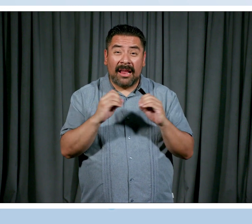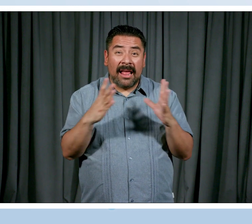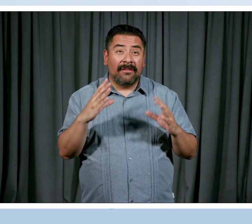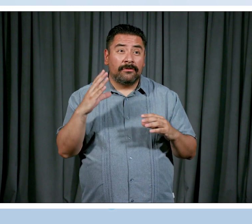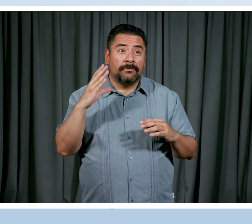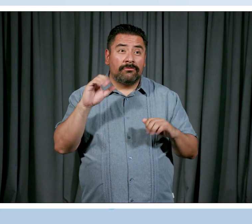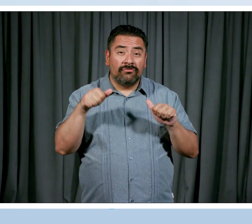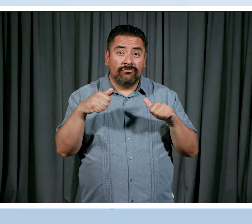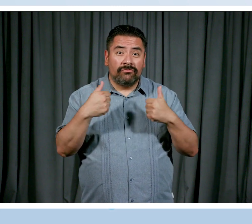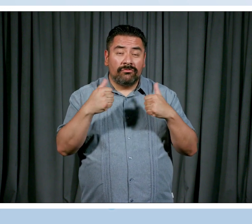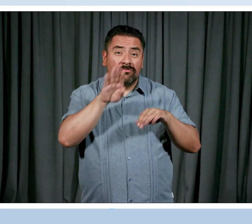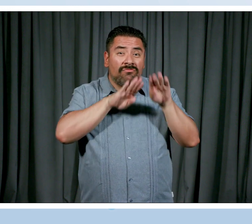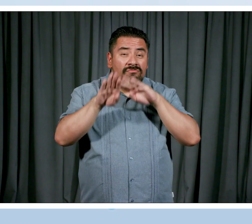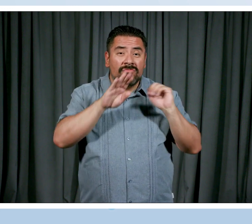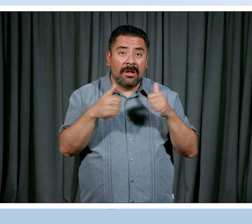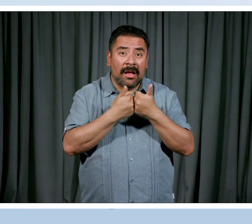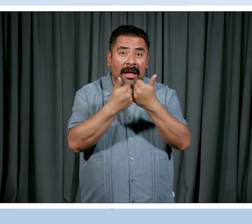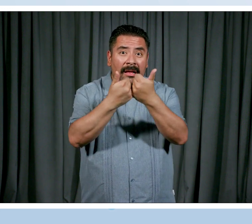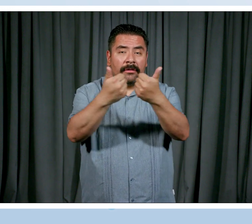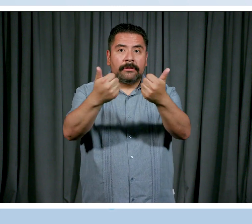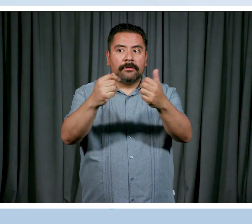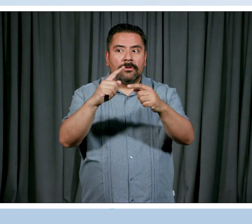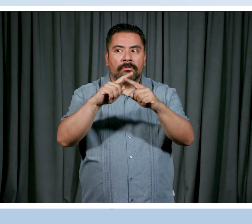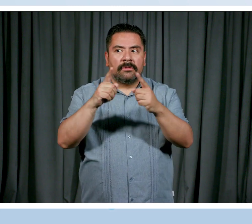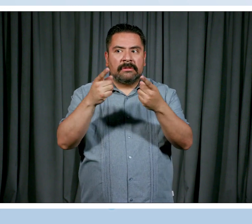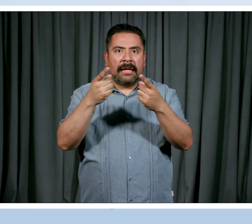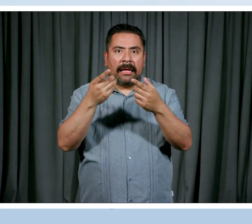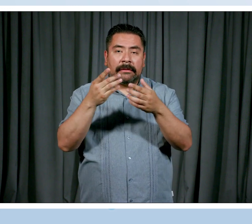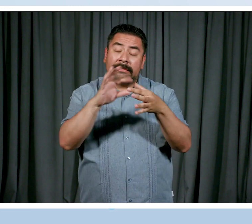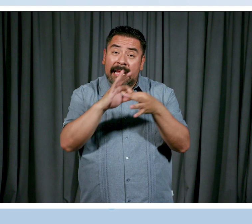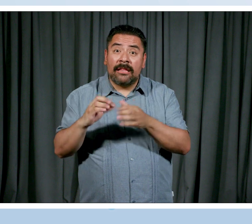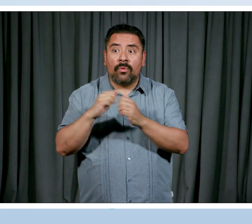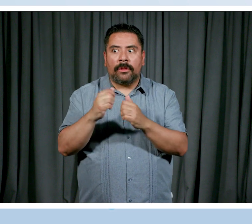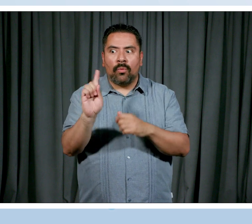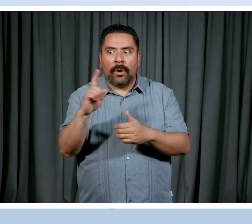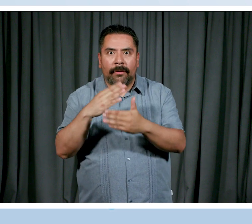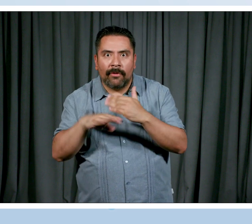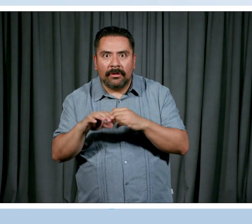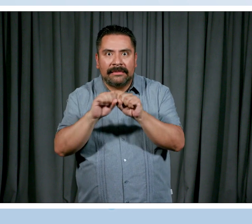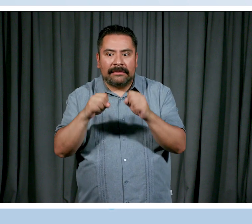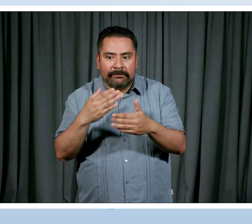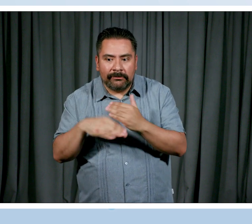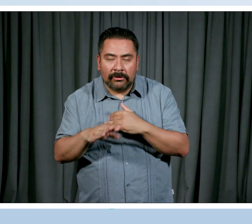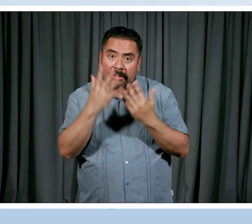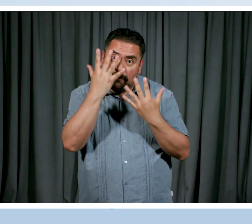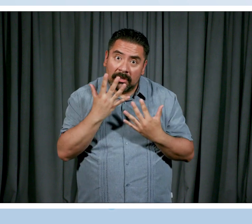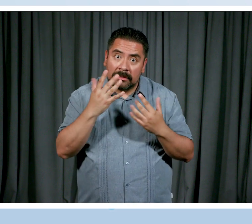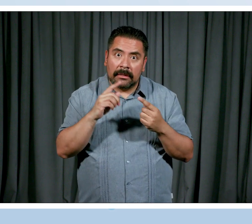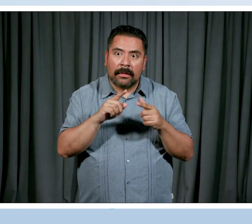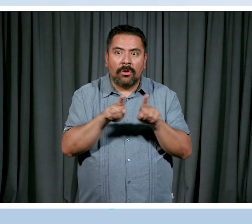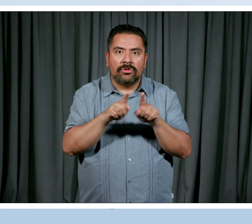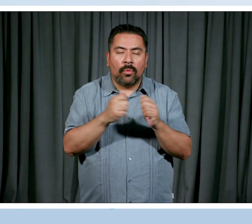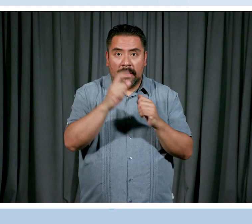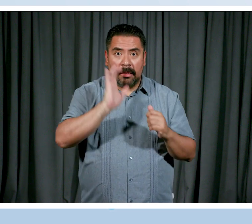people comes from the system that they're born into, unfortunately, right? And a lot of adversity also comes from our mental health